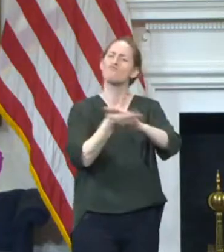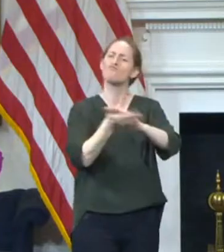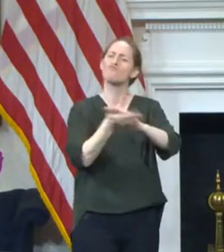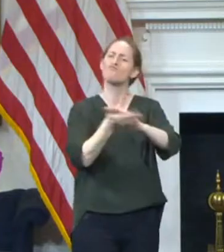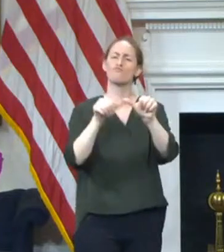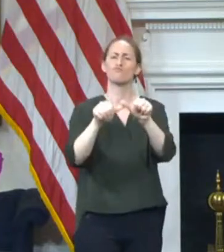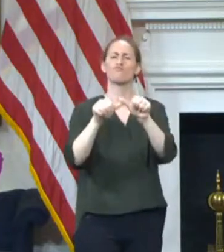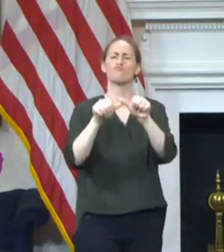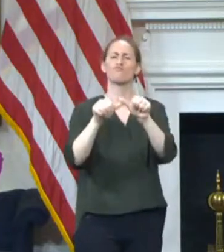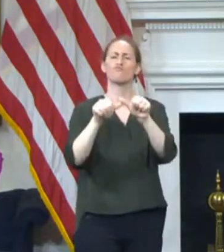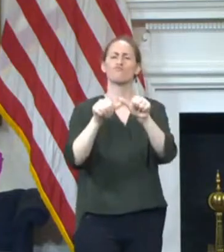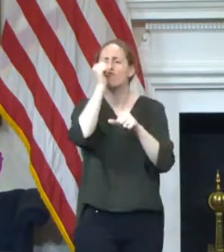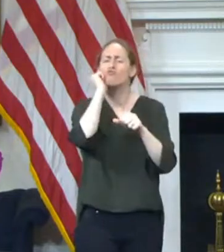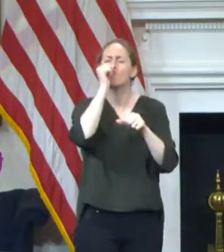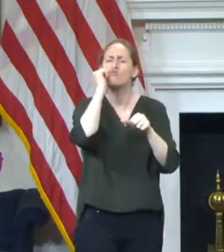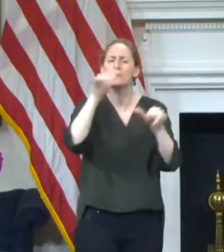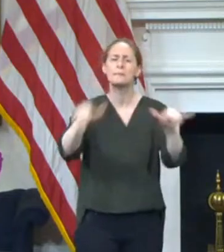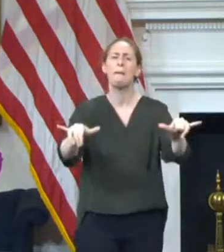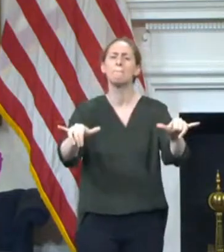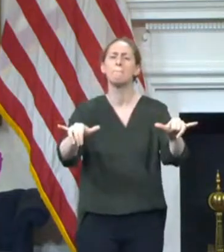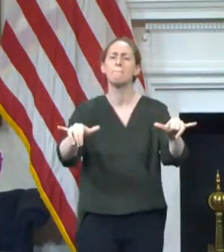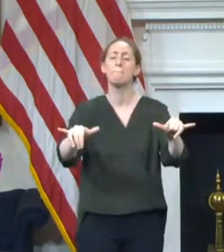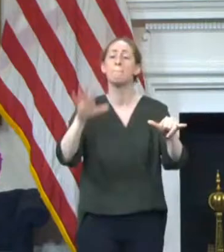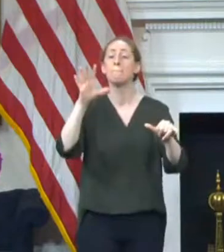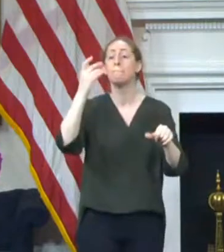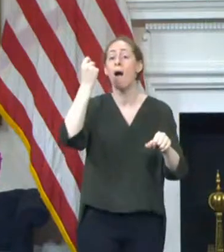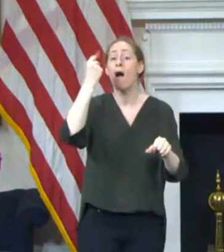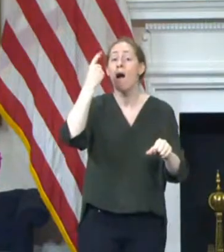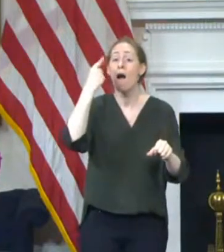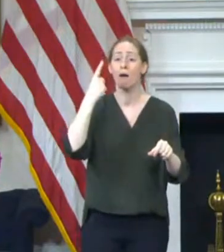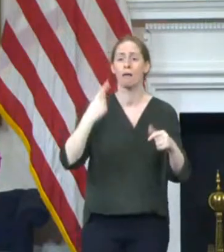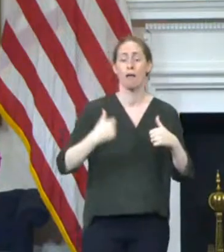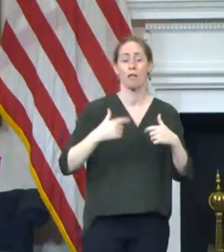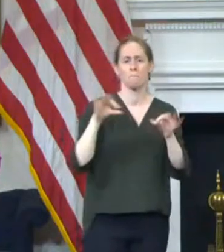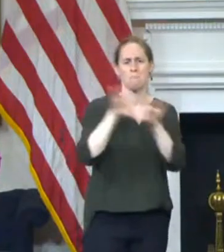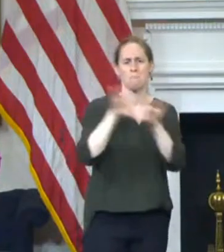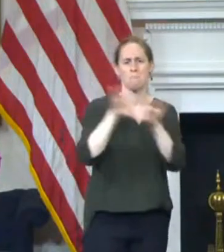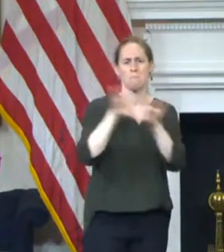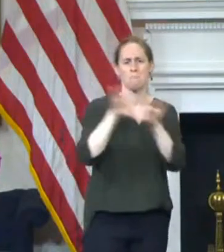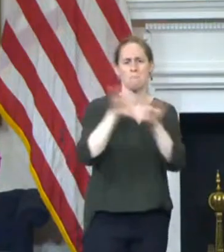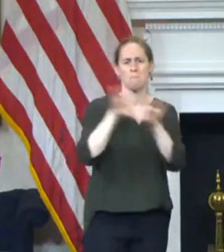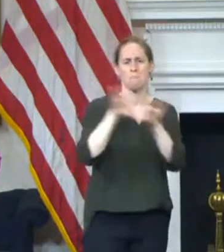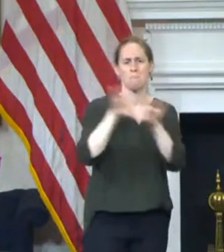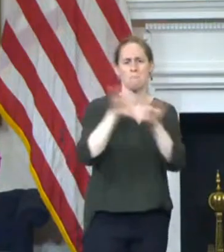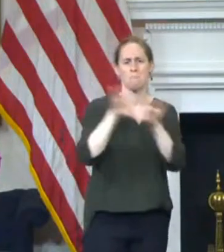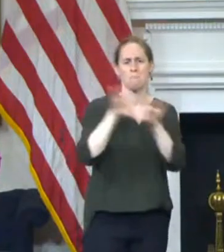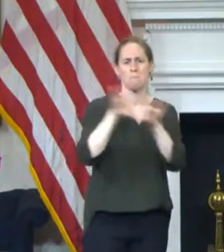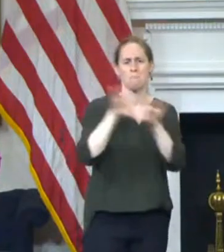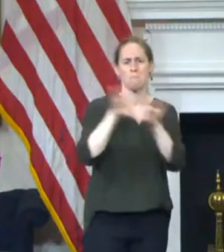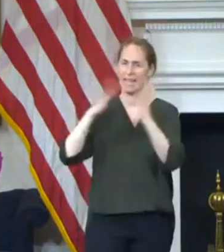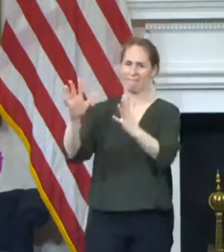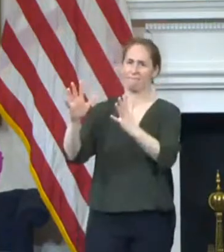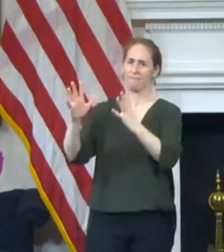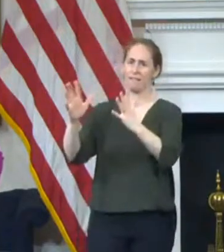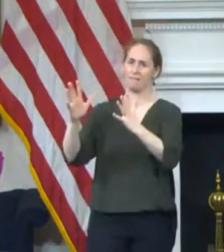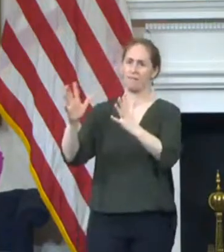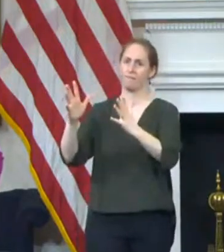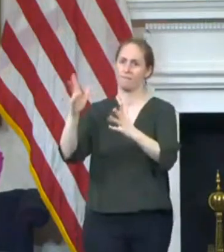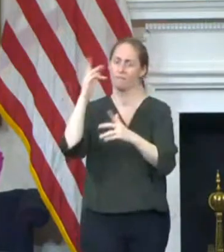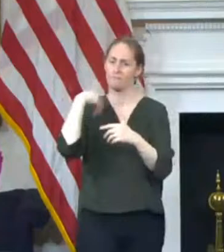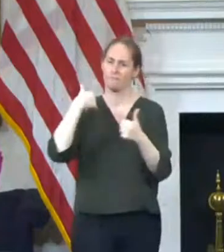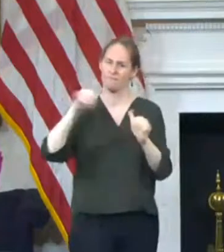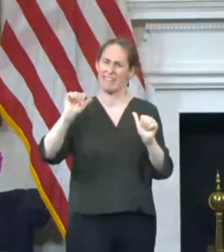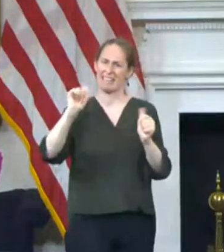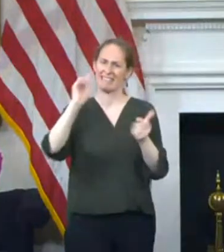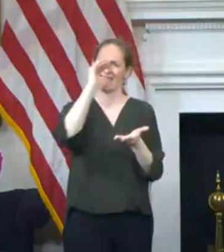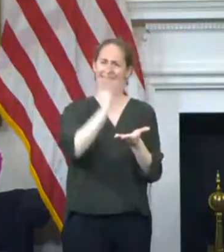also trying to keep people alive and keeping the hospitals from overflowing. And we're just making those decisions the best we can every single day. I understand the